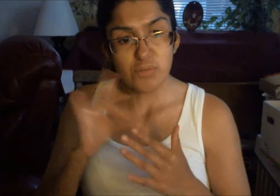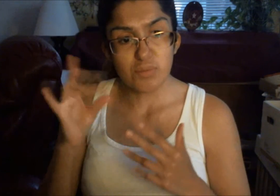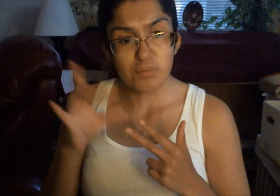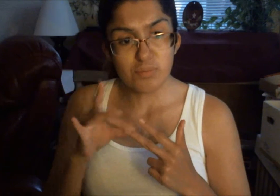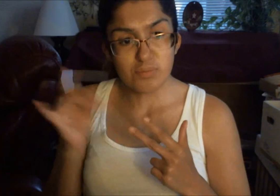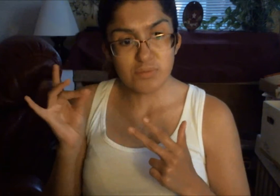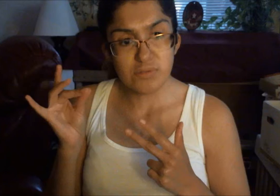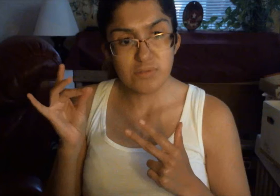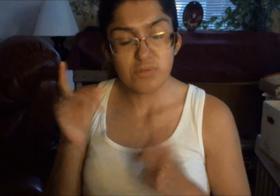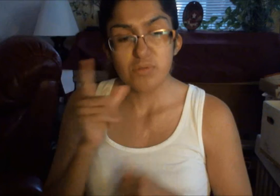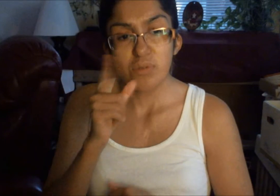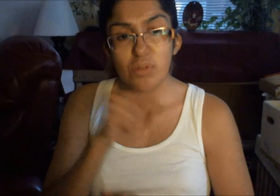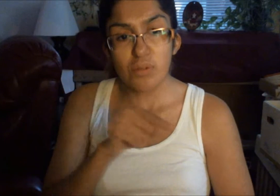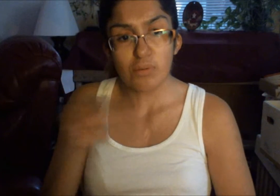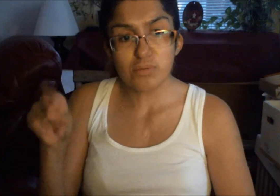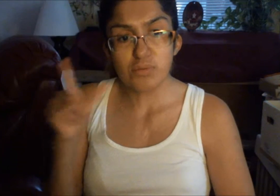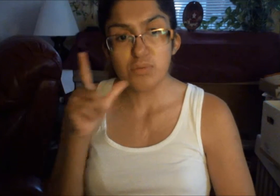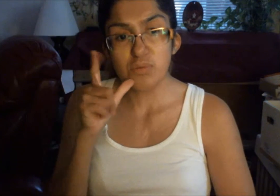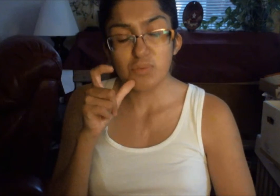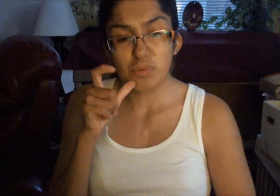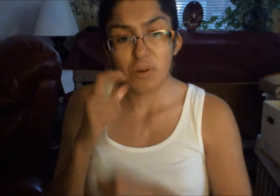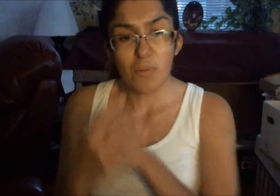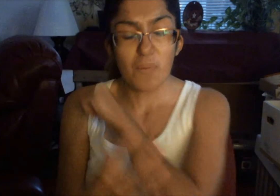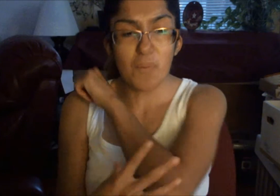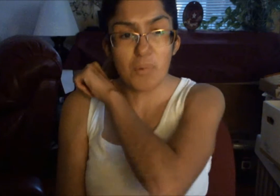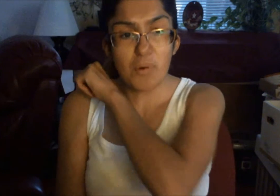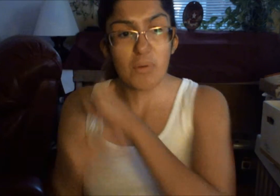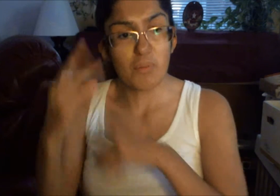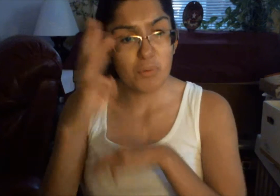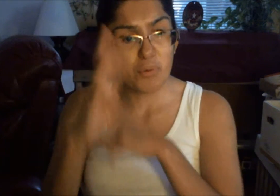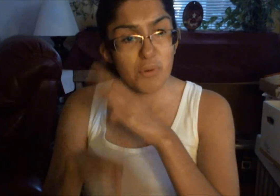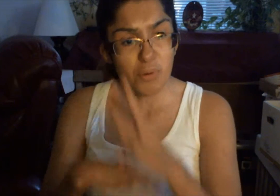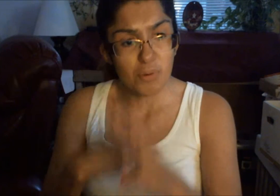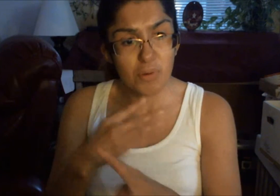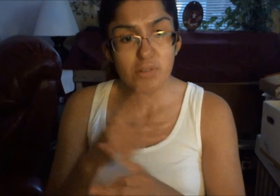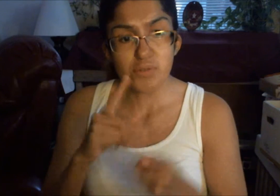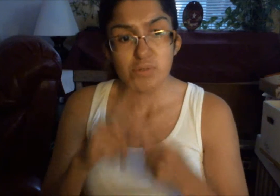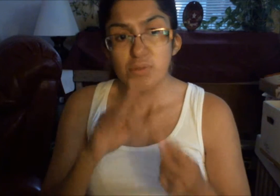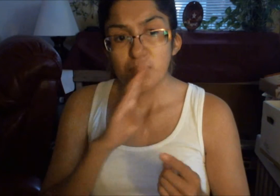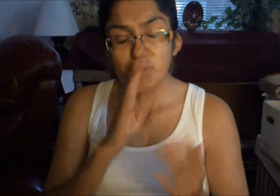for her vegan cheese company, Heidi Hall. We're currently available in 4 regions of Whole Foods Market